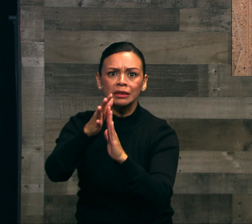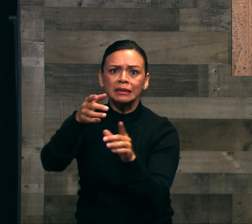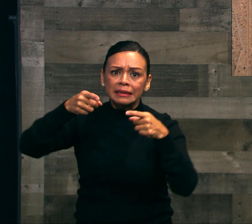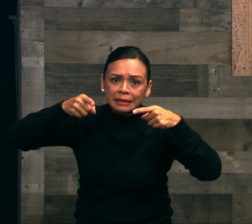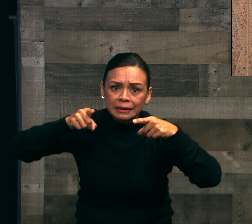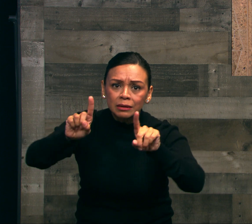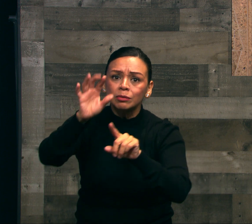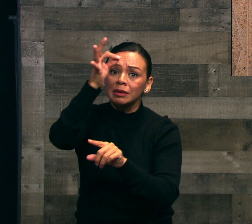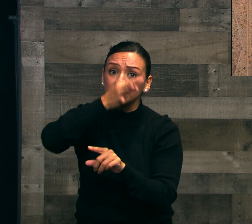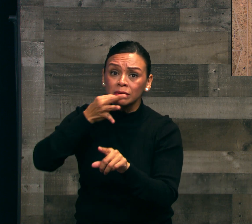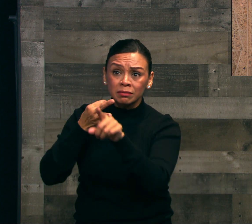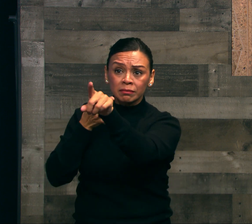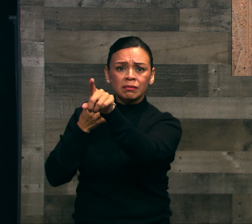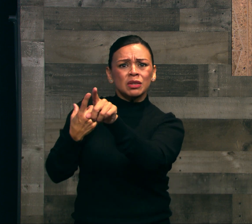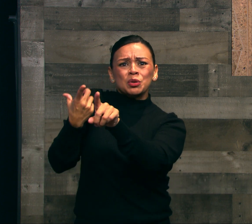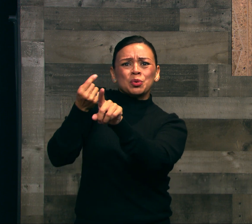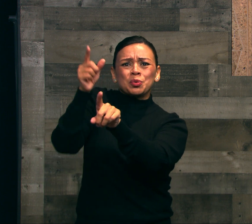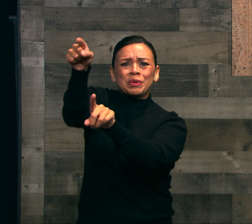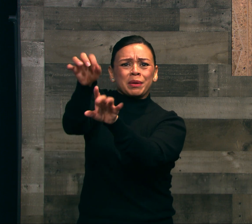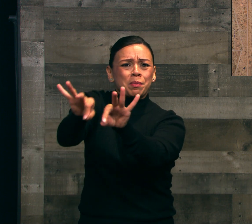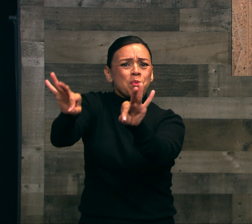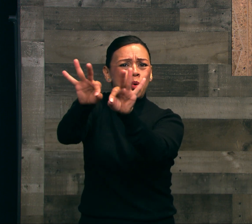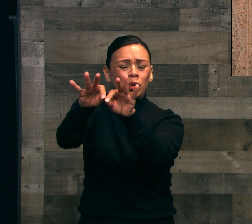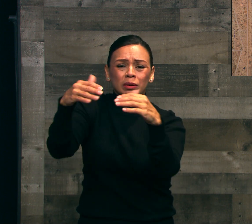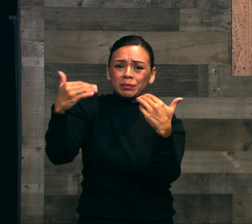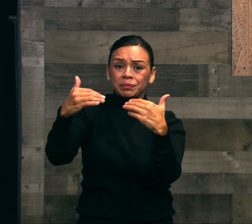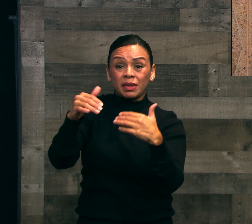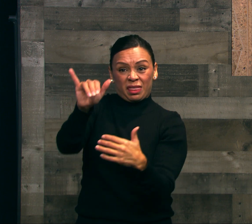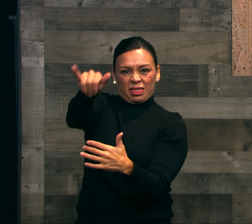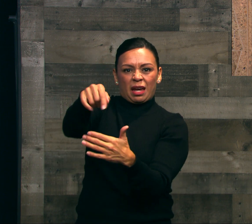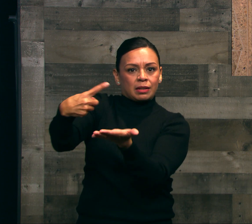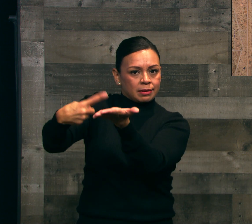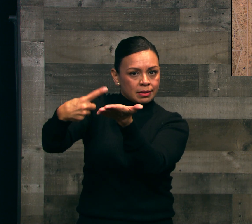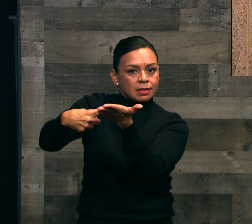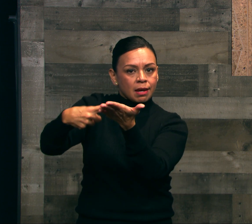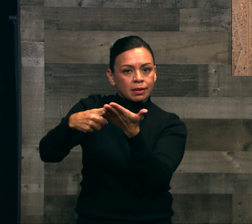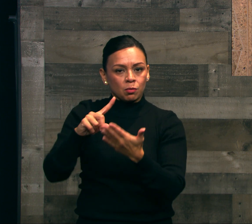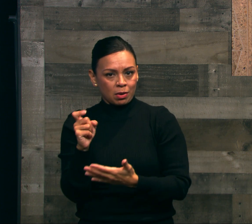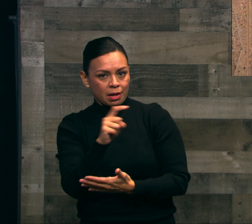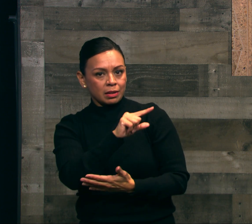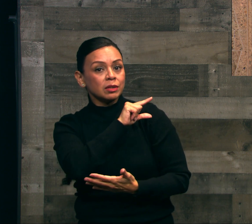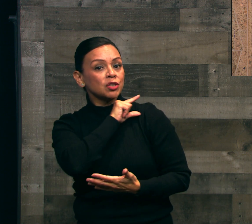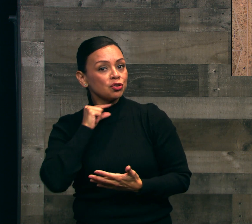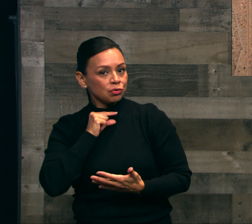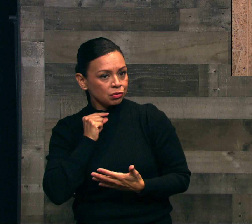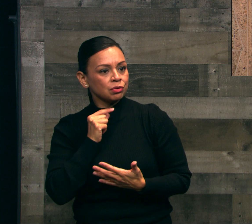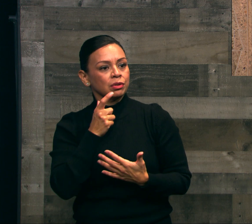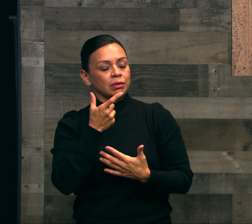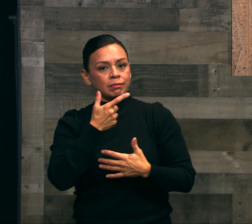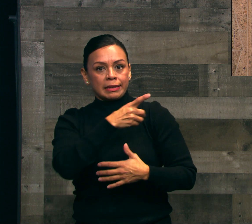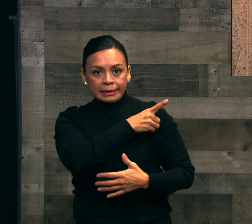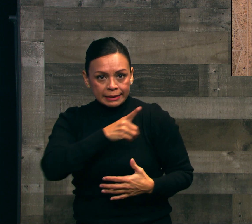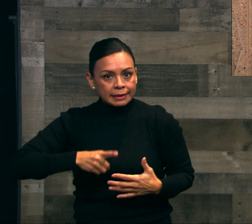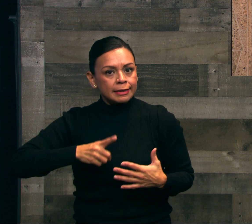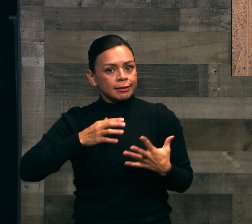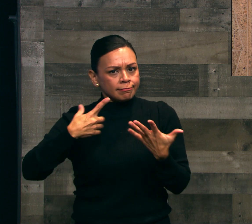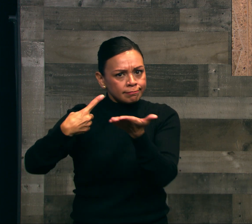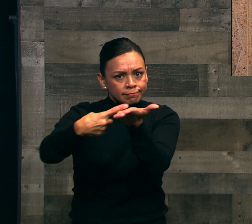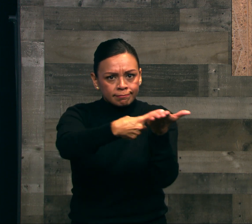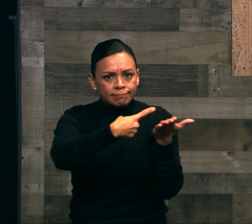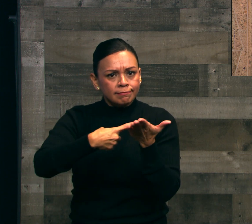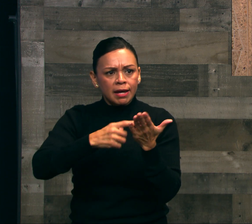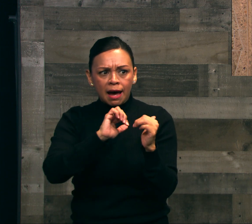in our life, in our world. To be able to know that. And what do we need to do? So we've already started those conversations with the clergy of